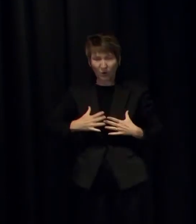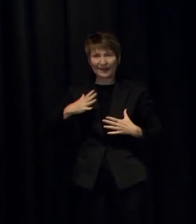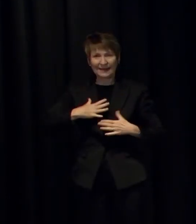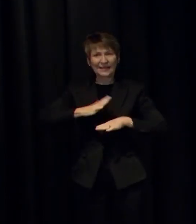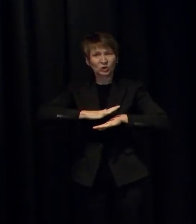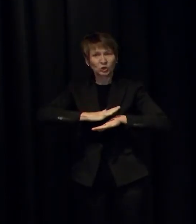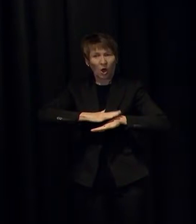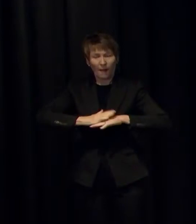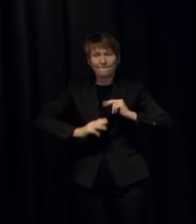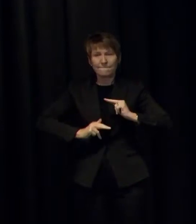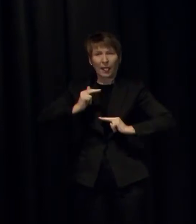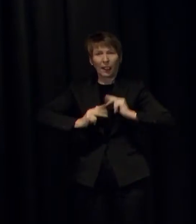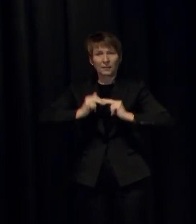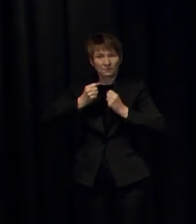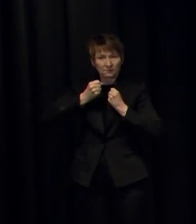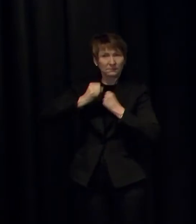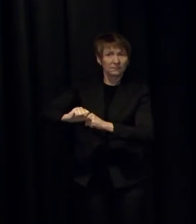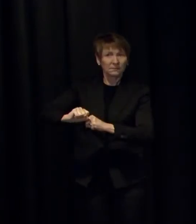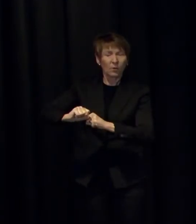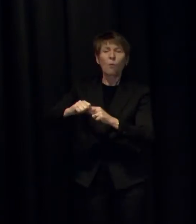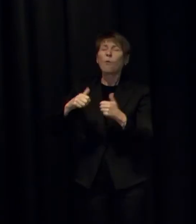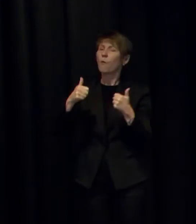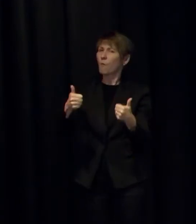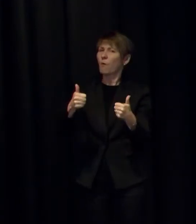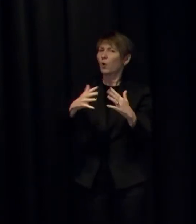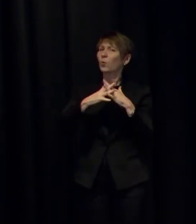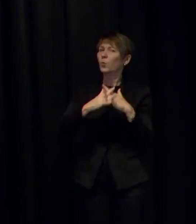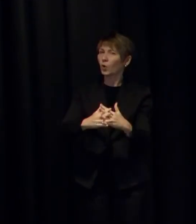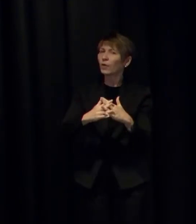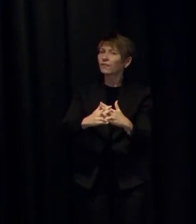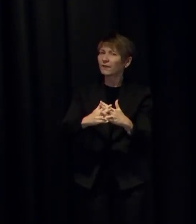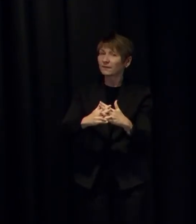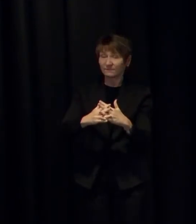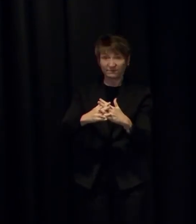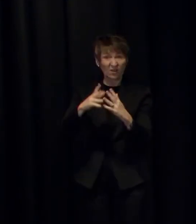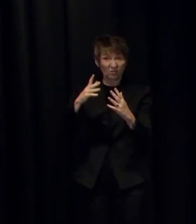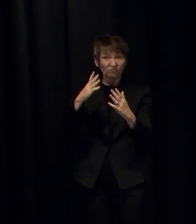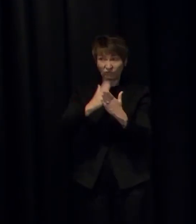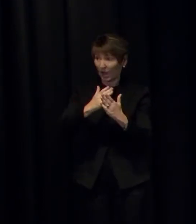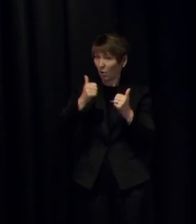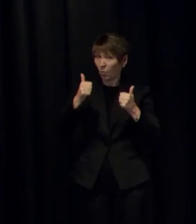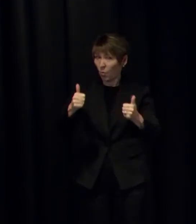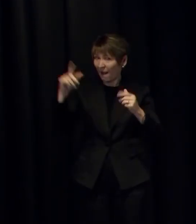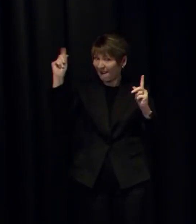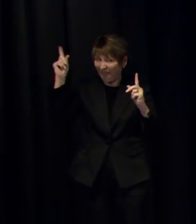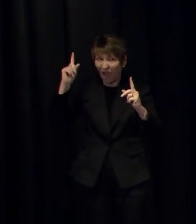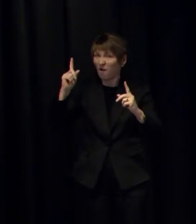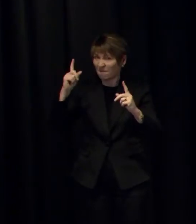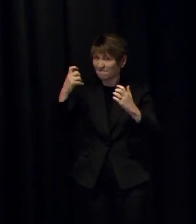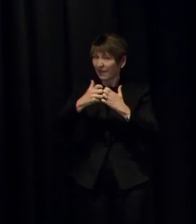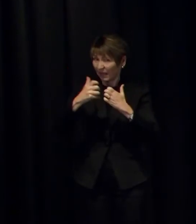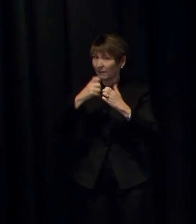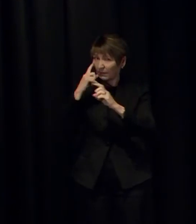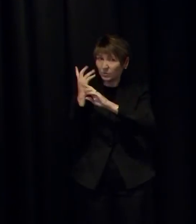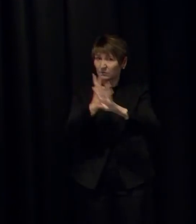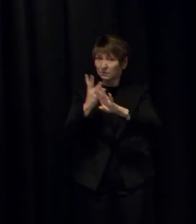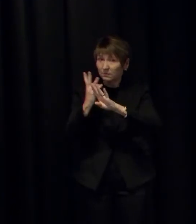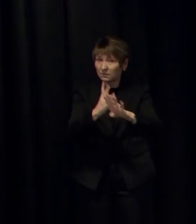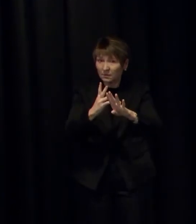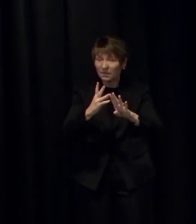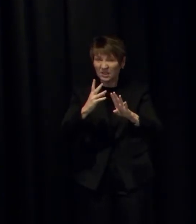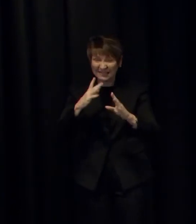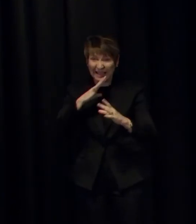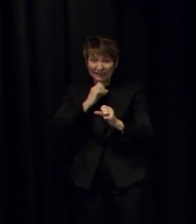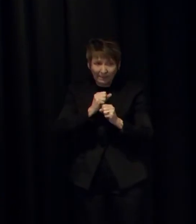through that 70% double dose mark to go to the 80% at record rates. Really, at this stage of